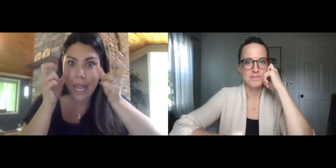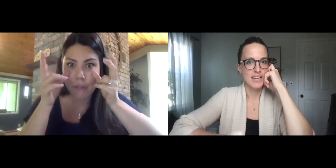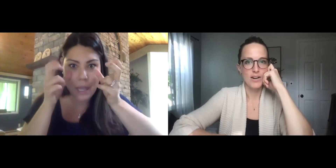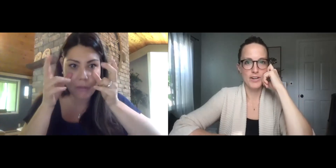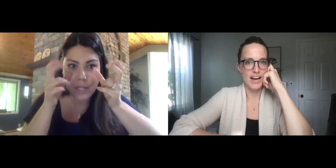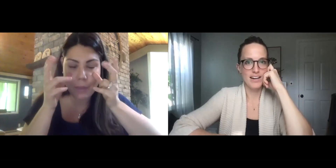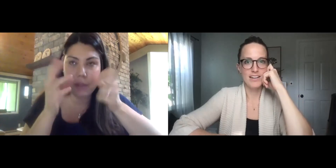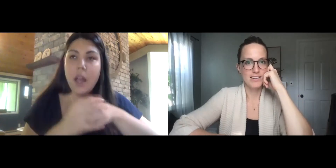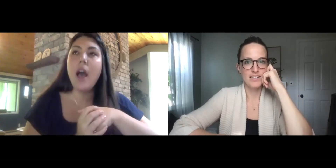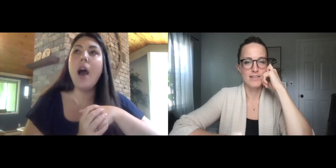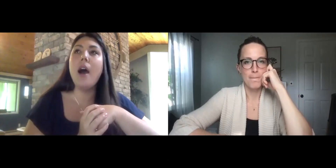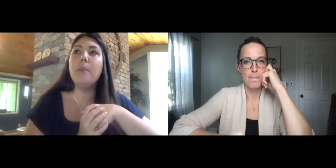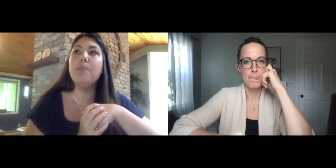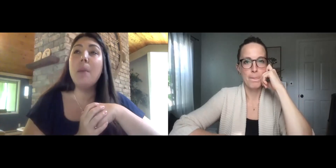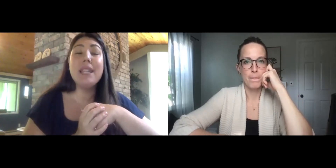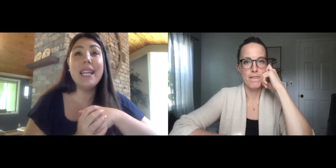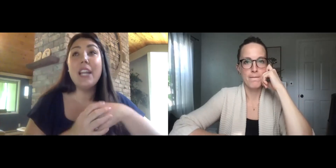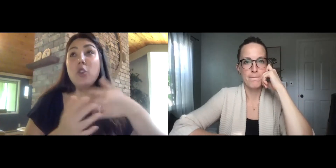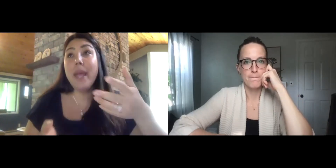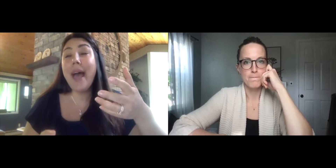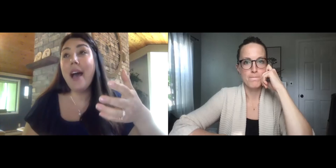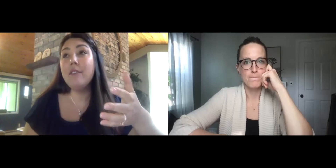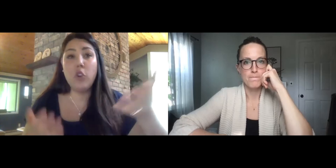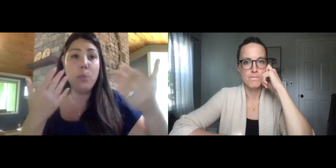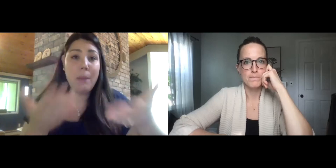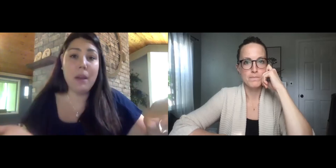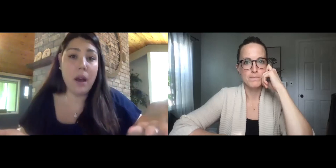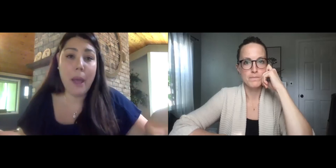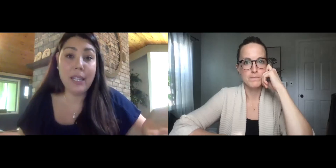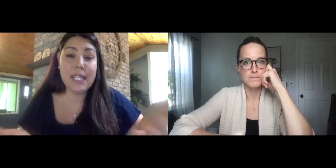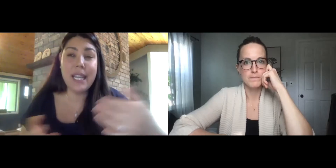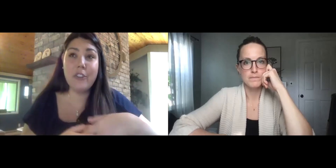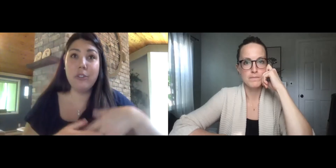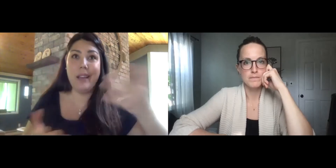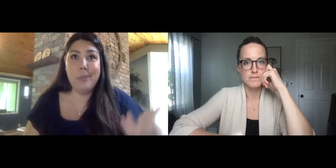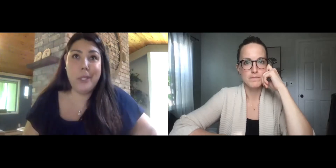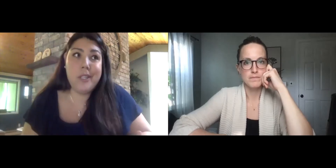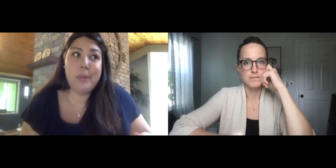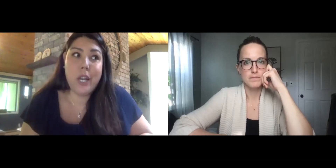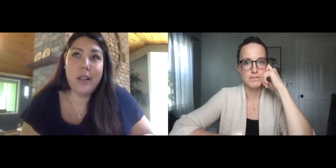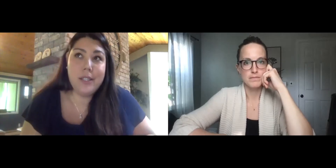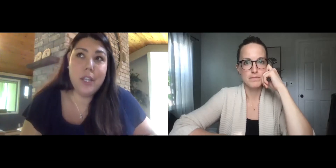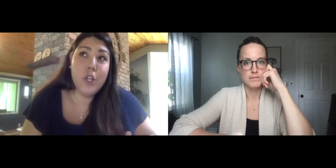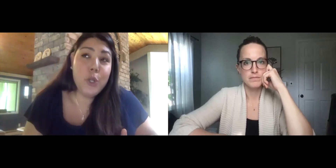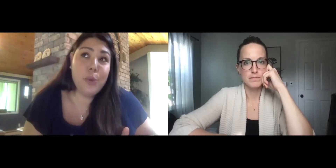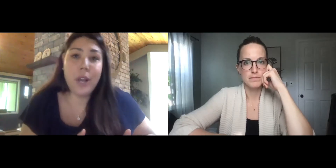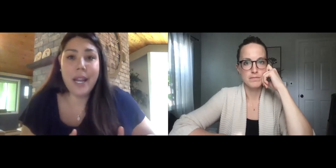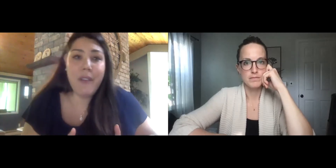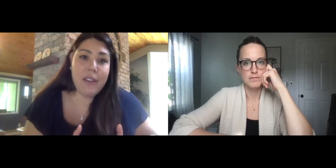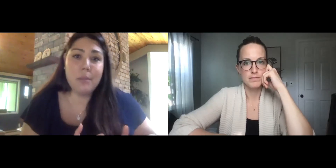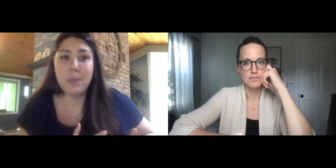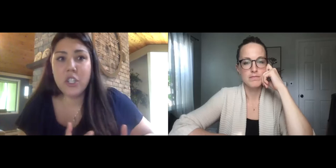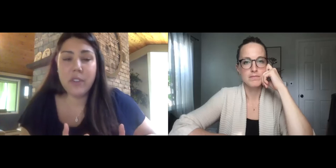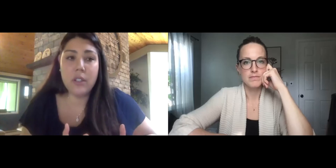everything in receptively. Yeah. But then again, you may have, you might be a parent listening and you're like, oh my goodness, my child's 2 and they're kind